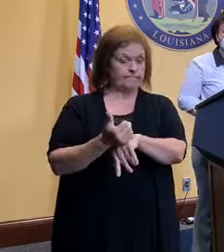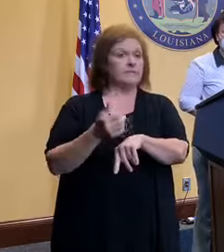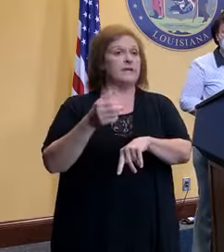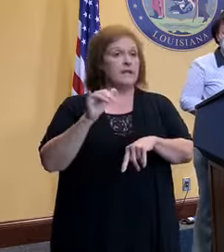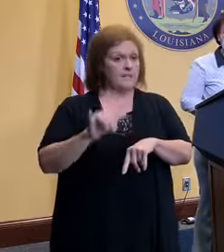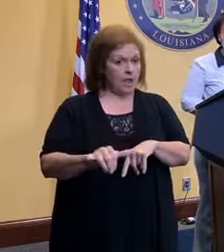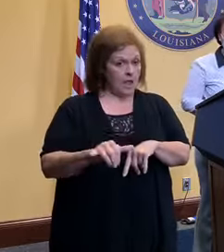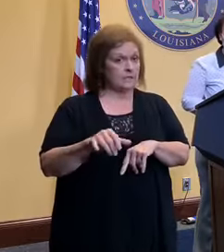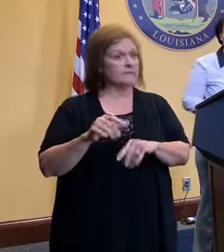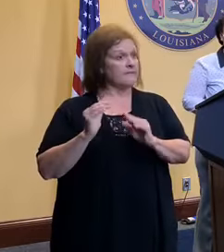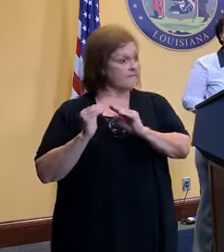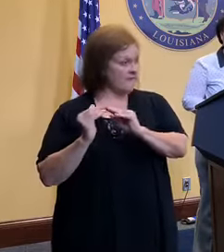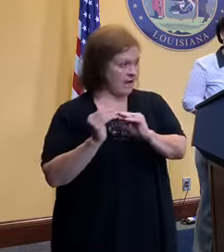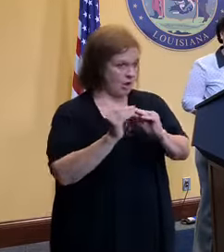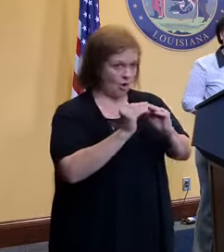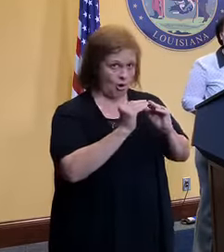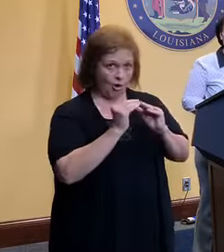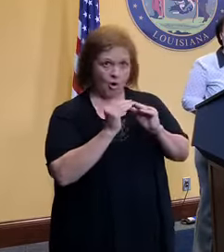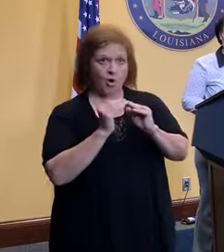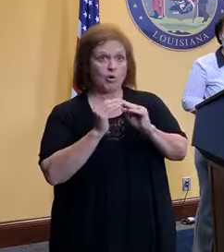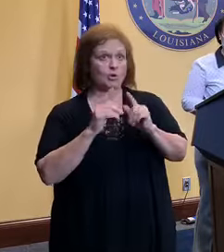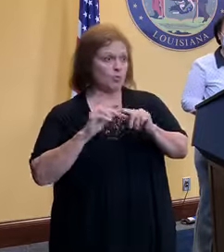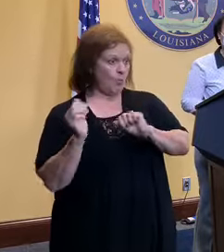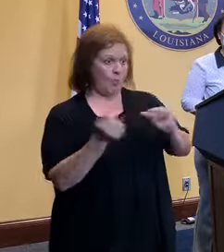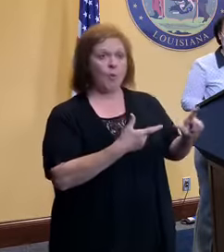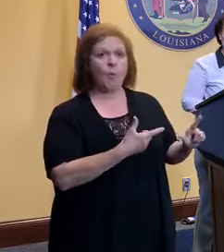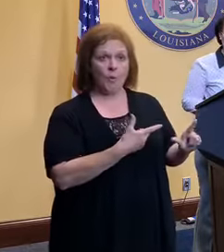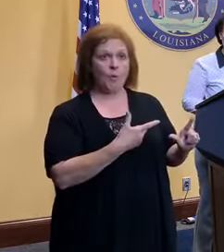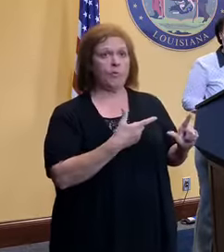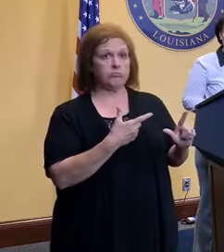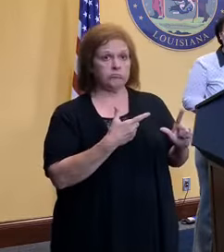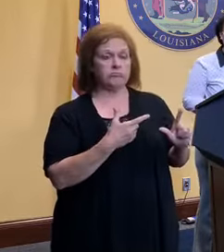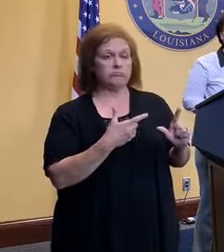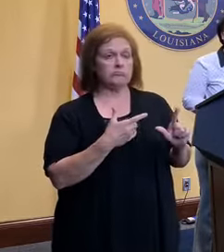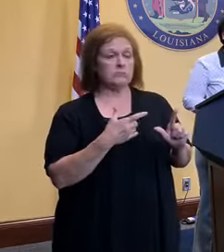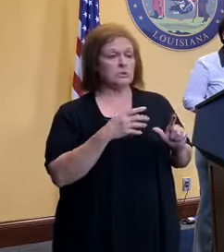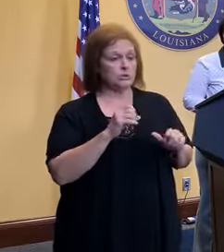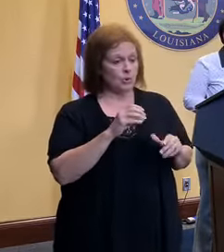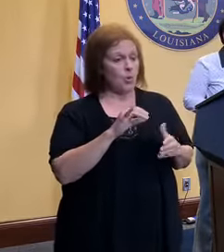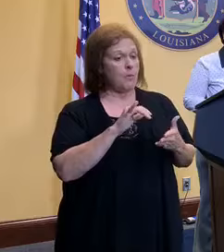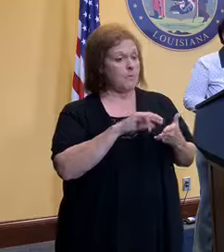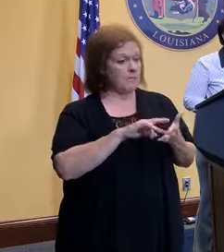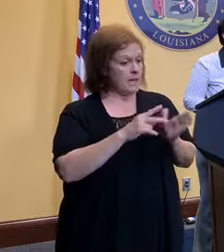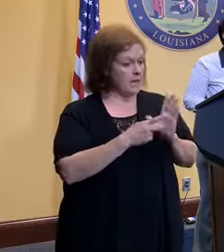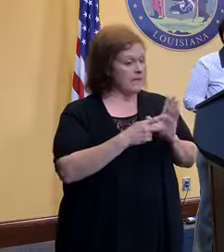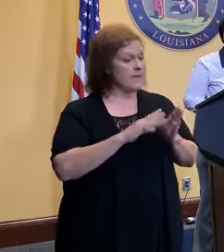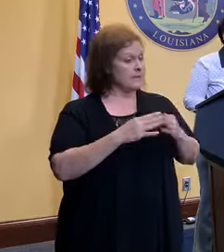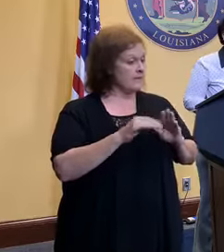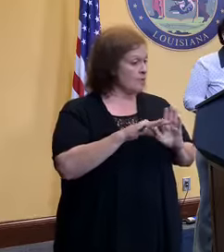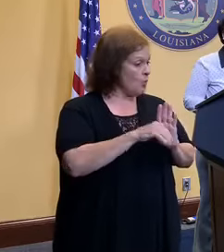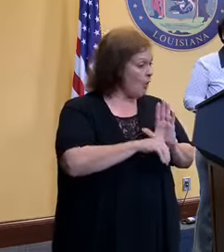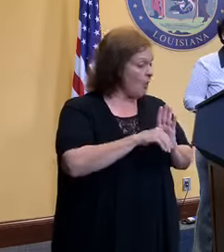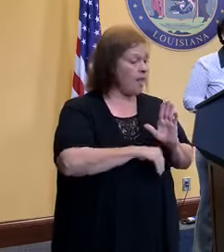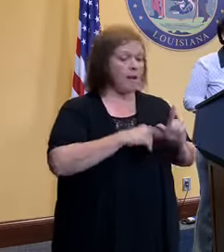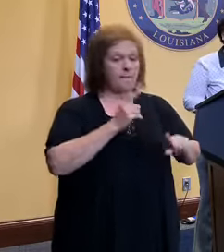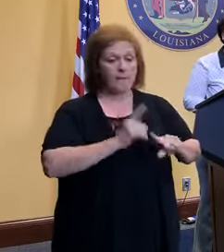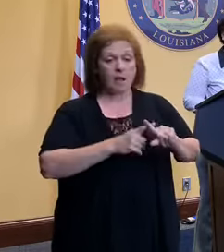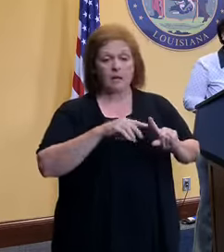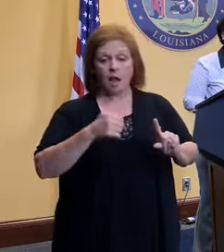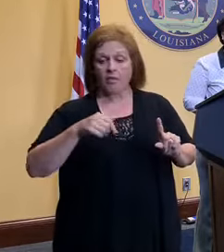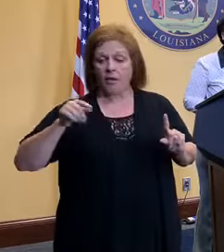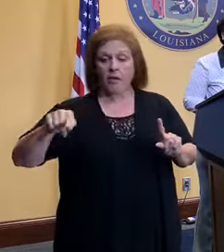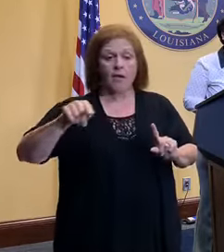are definitely fair to our municipalities, so that the city of New Orleans, and along with all of our